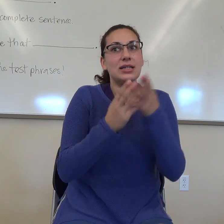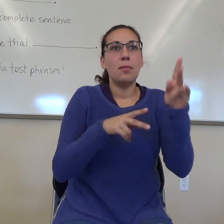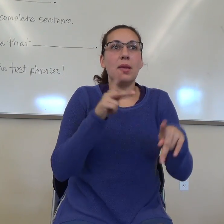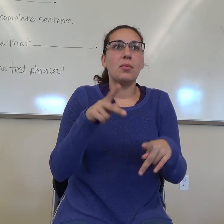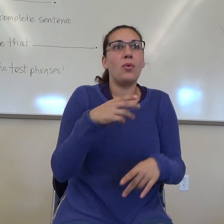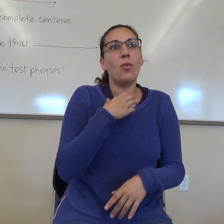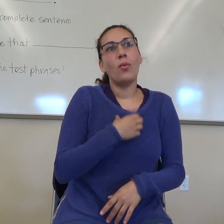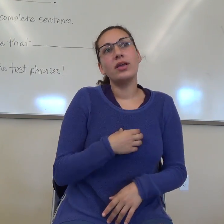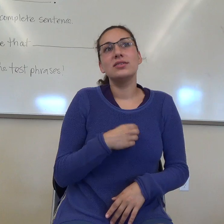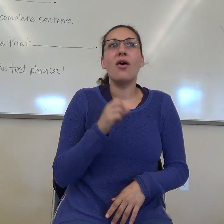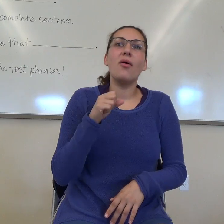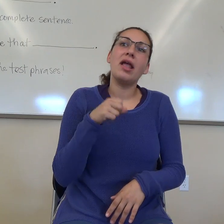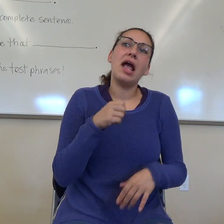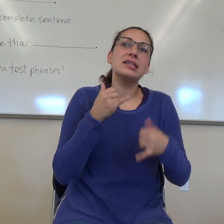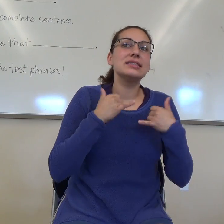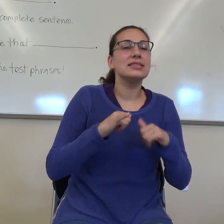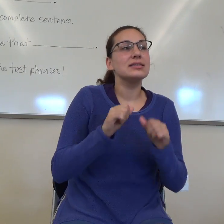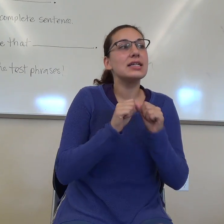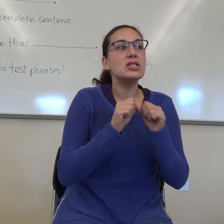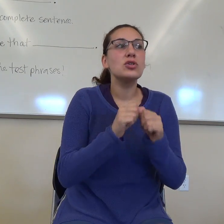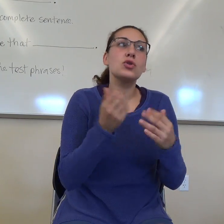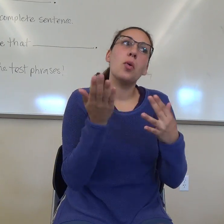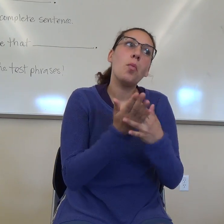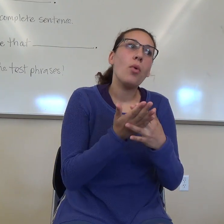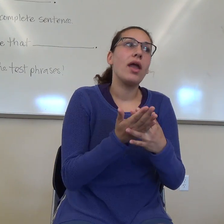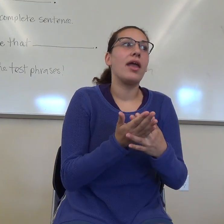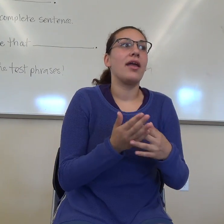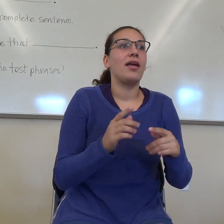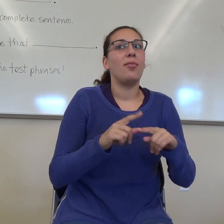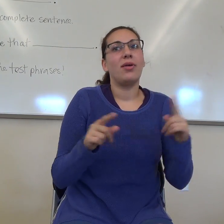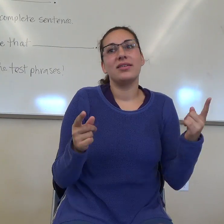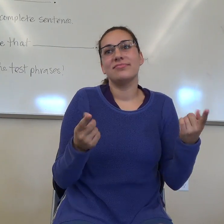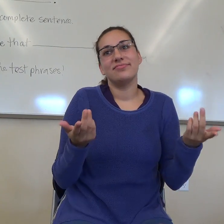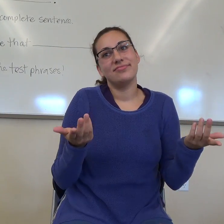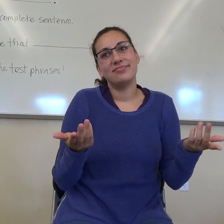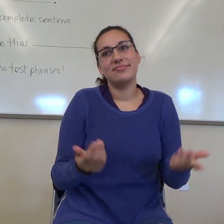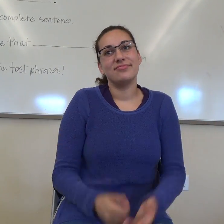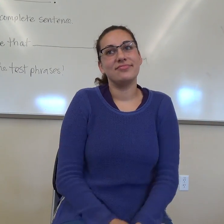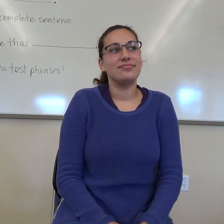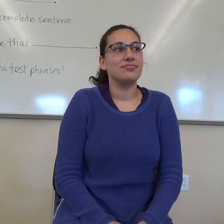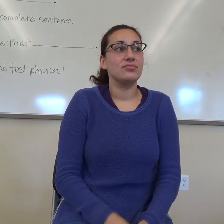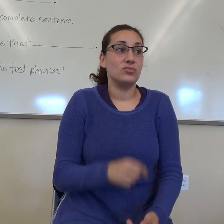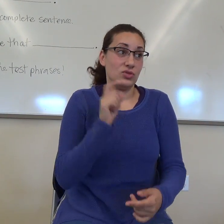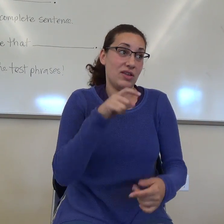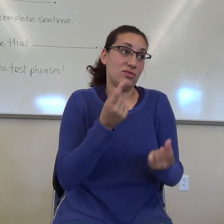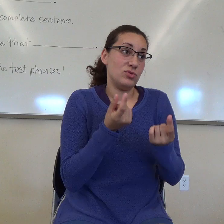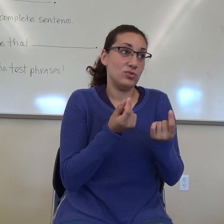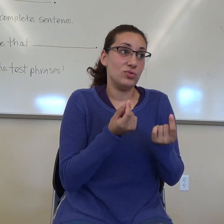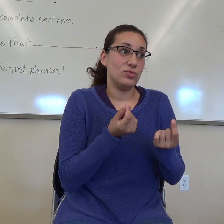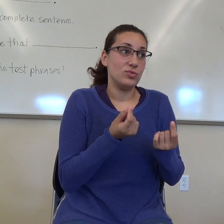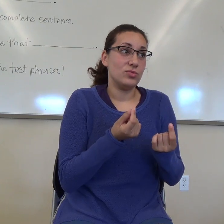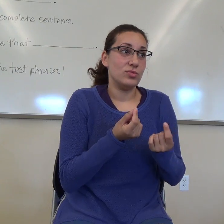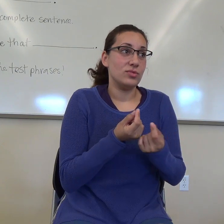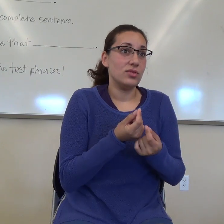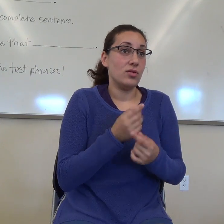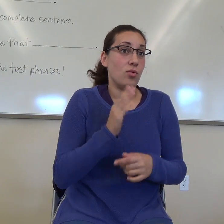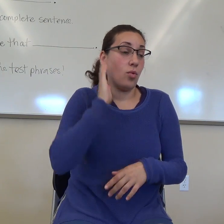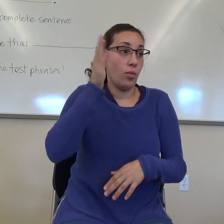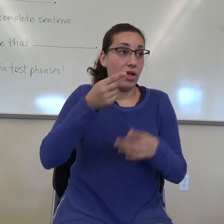back, I gotta get back up to speed. But what's gonna happen is, and it's always kind